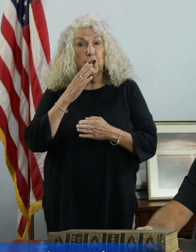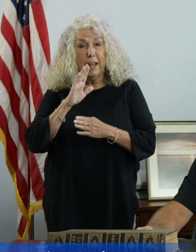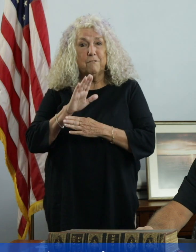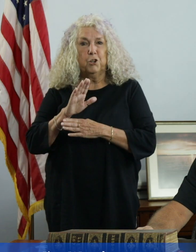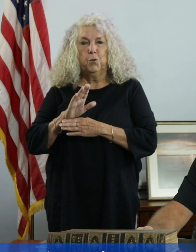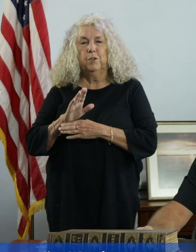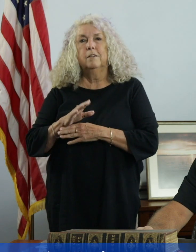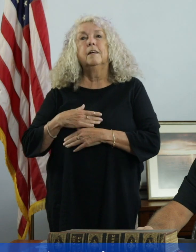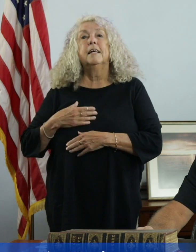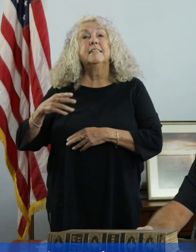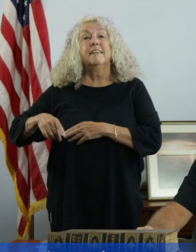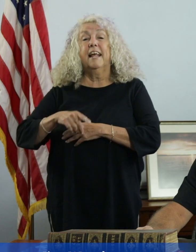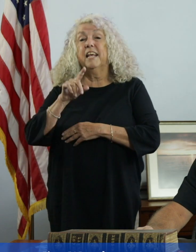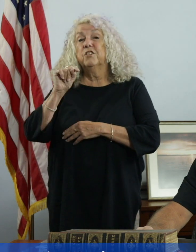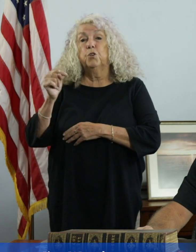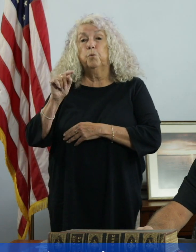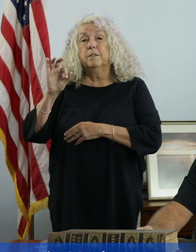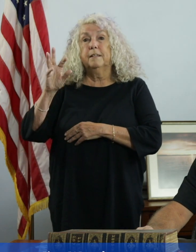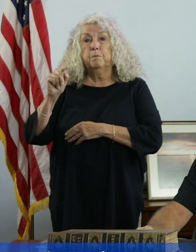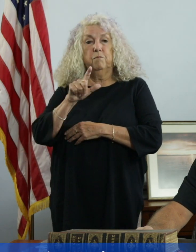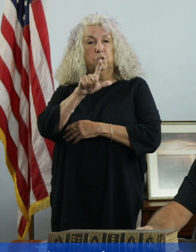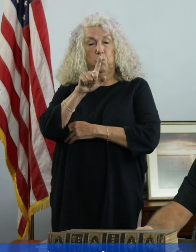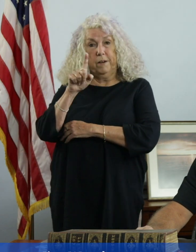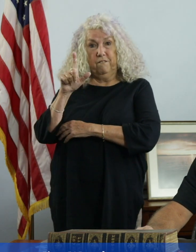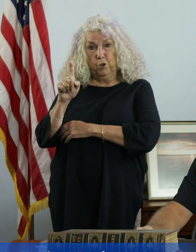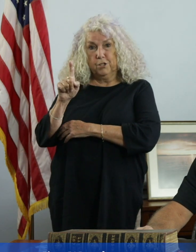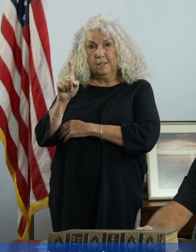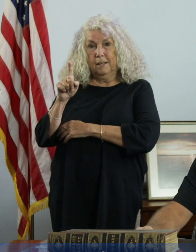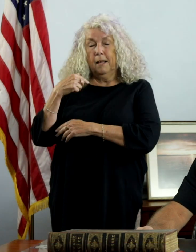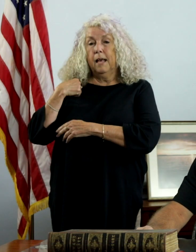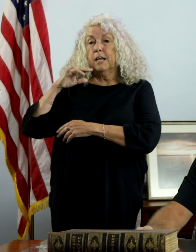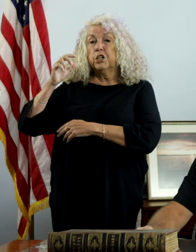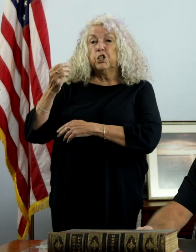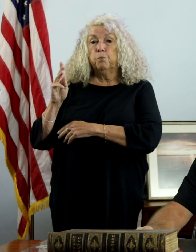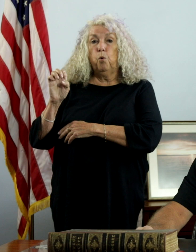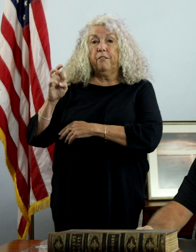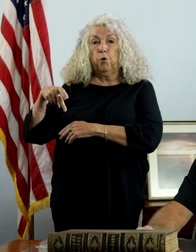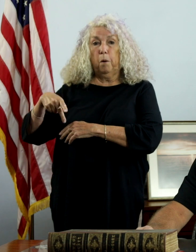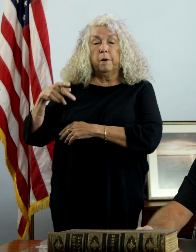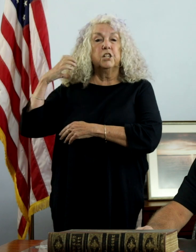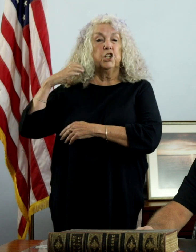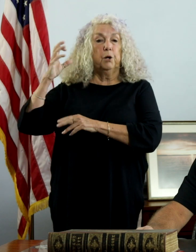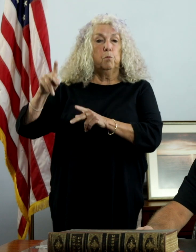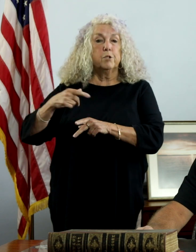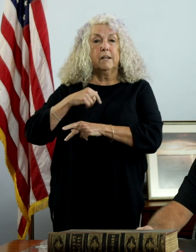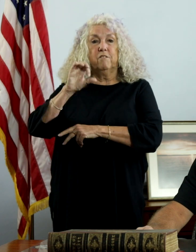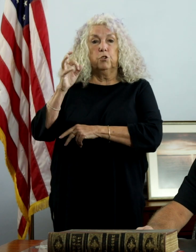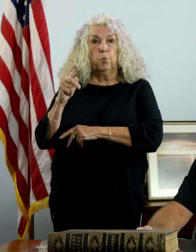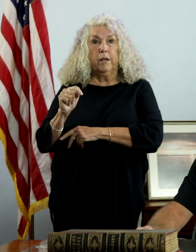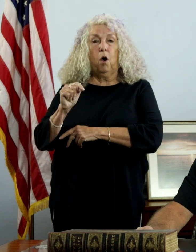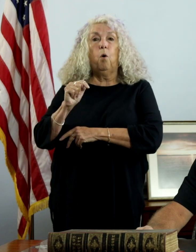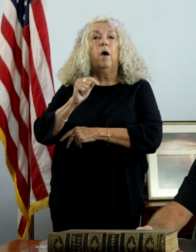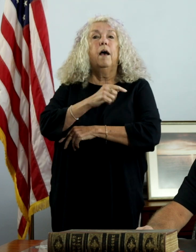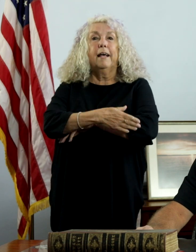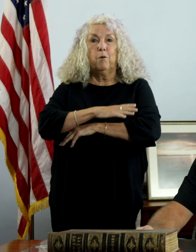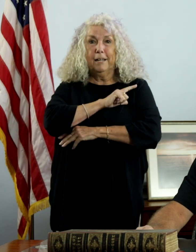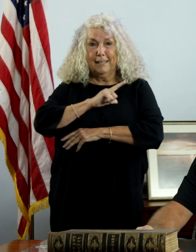Good afternoon. Today is Tuesday, September 21st. I'm Jim Weatherup, Chairman of the Oswego County